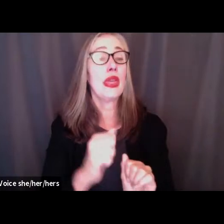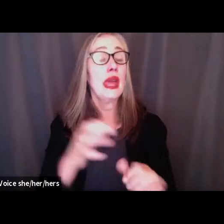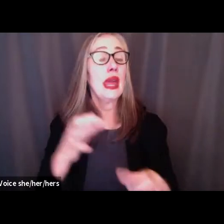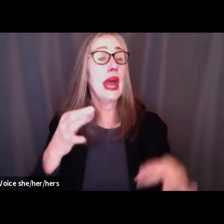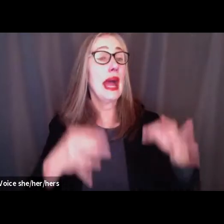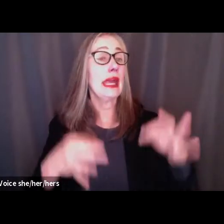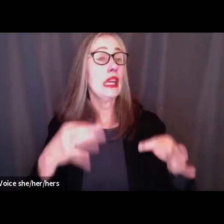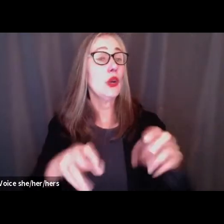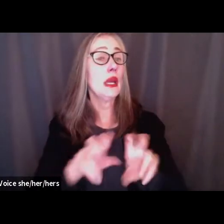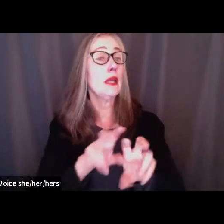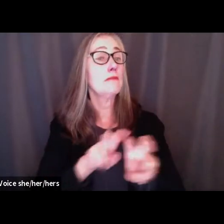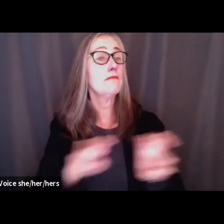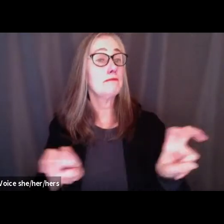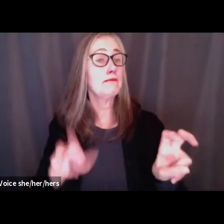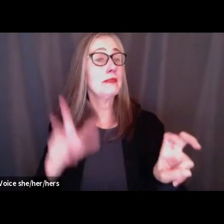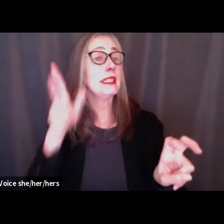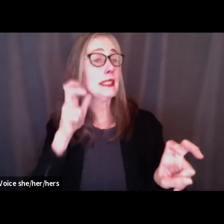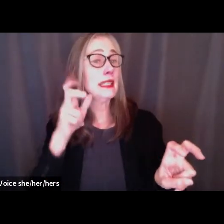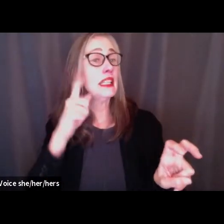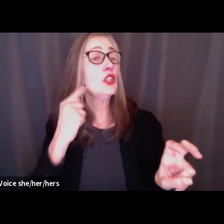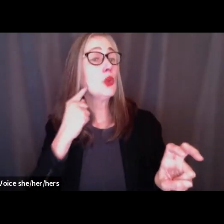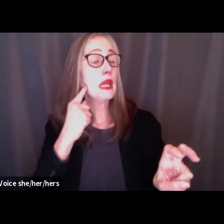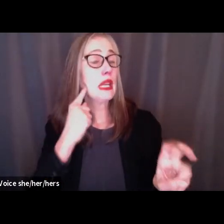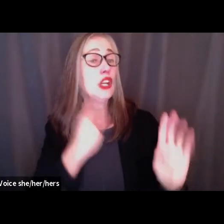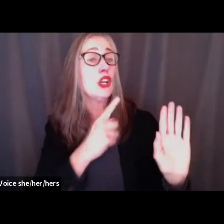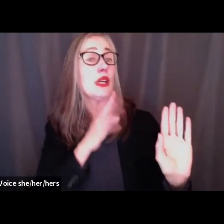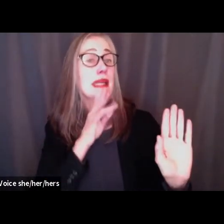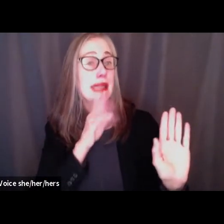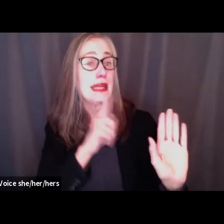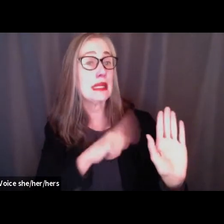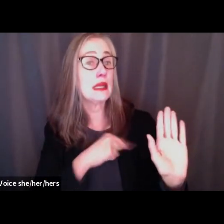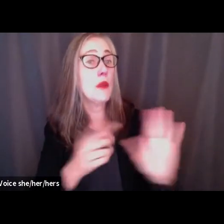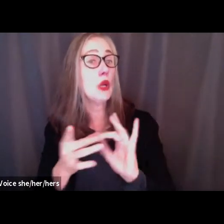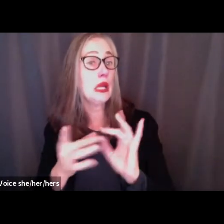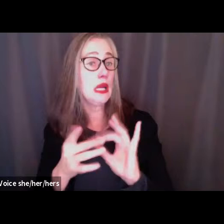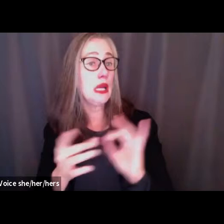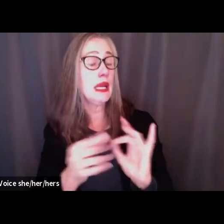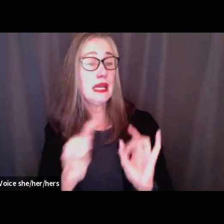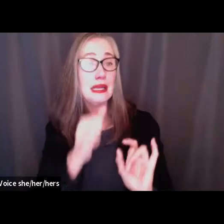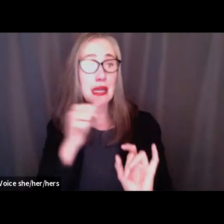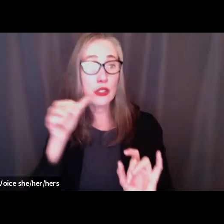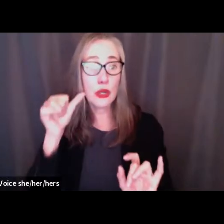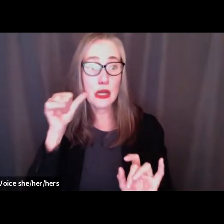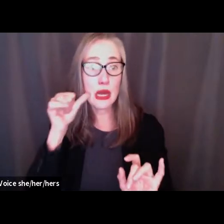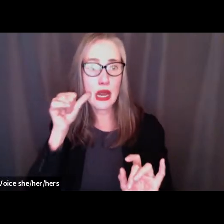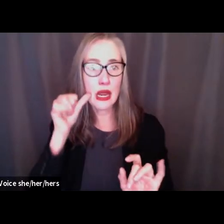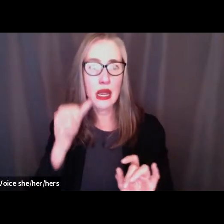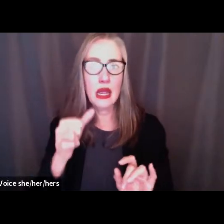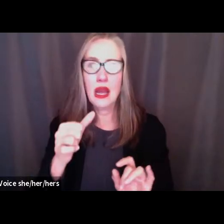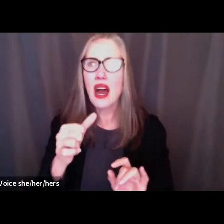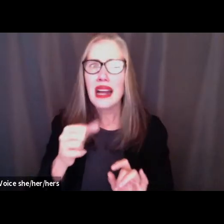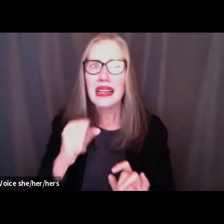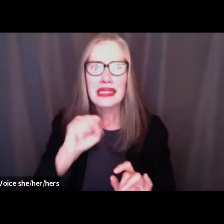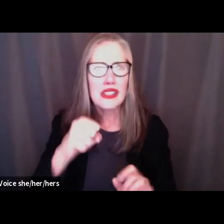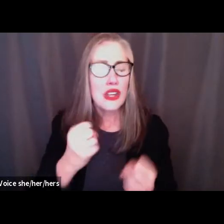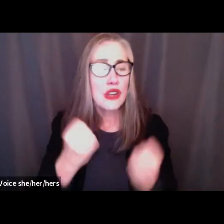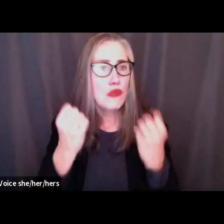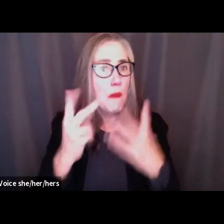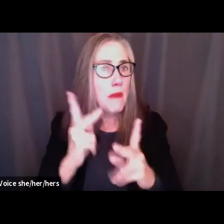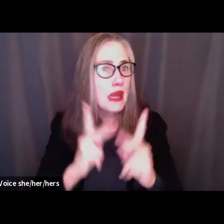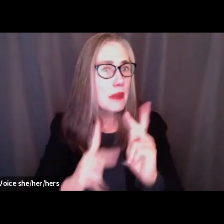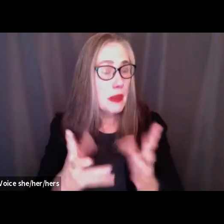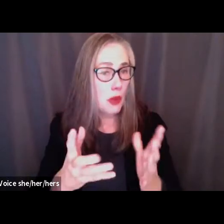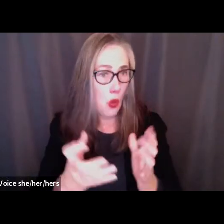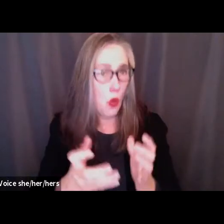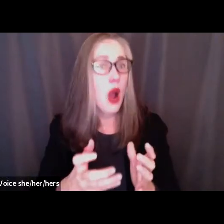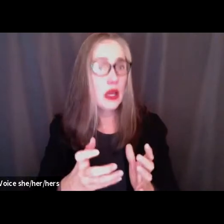yesterday. Given the number of people who wanted to testify yesterday and did not get